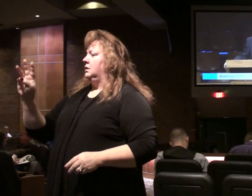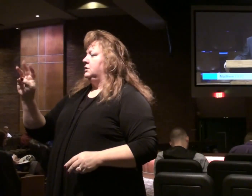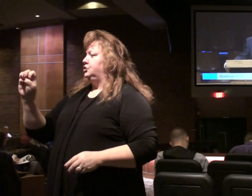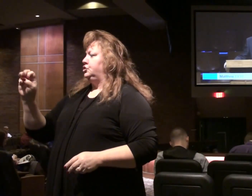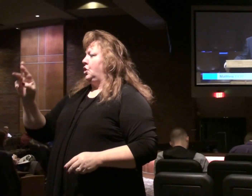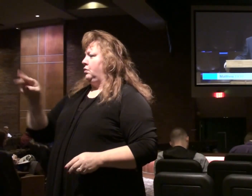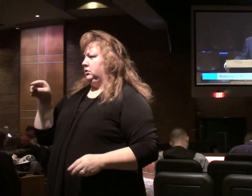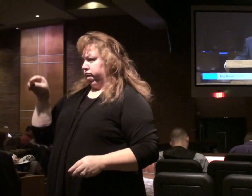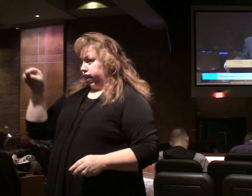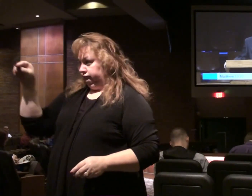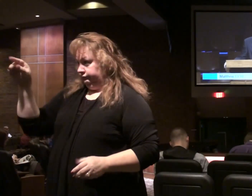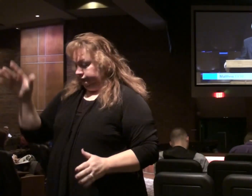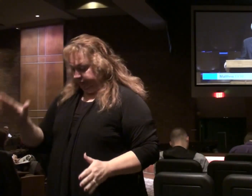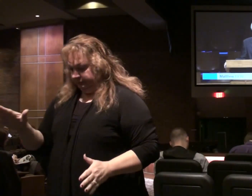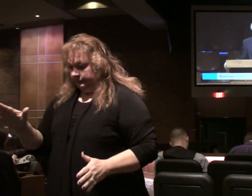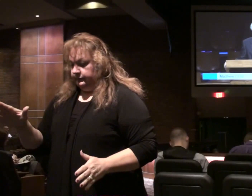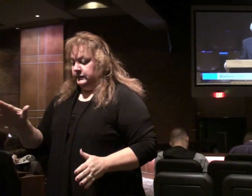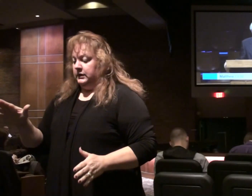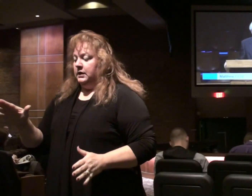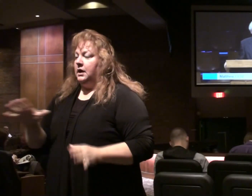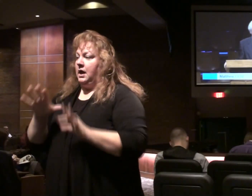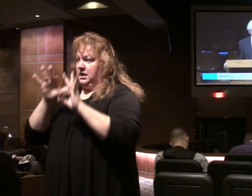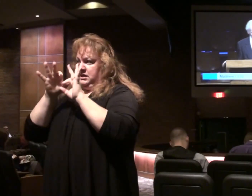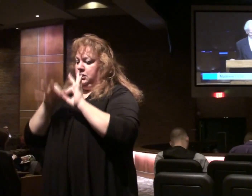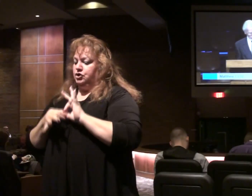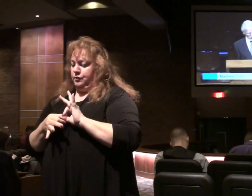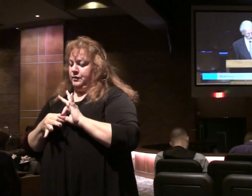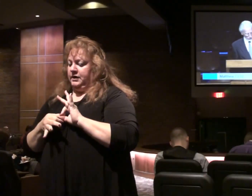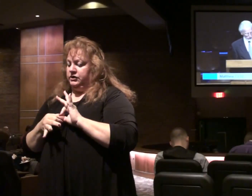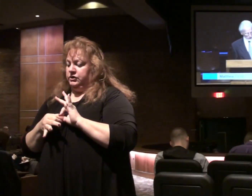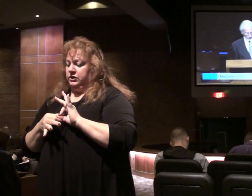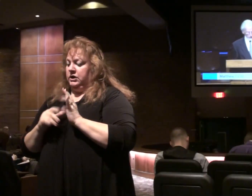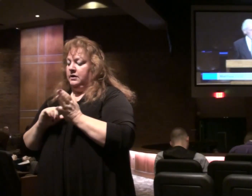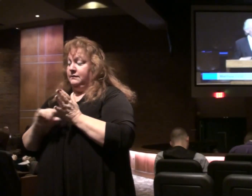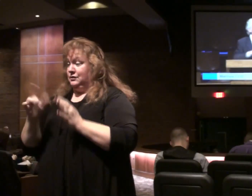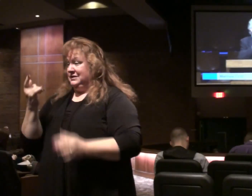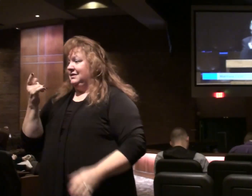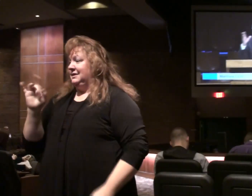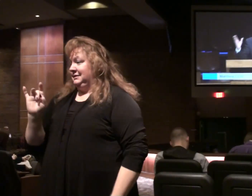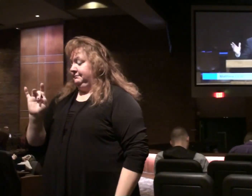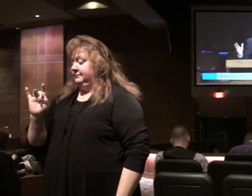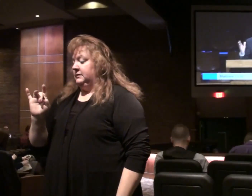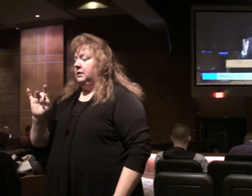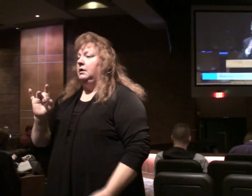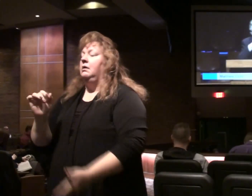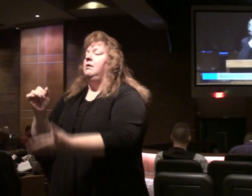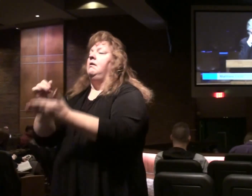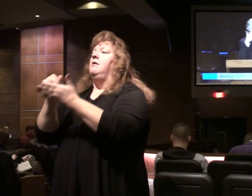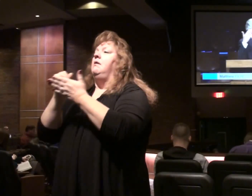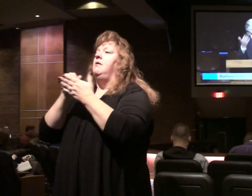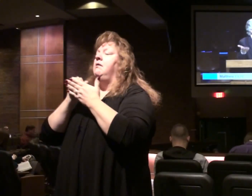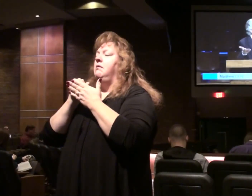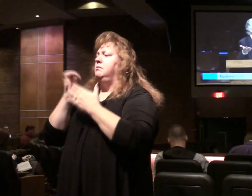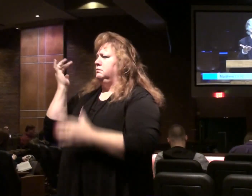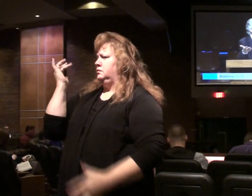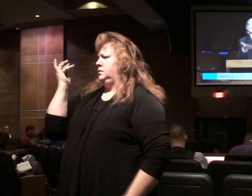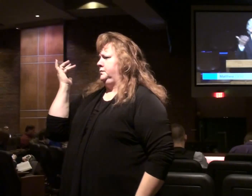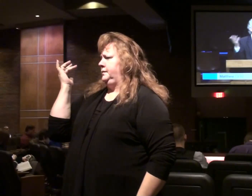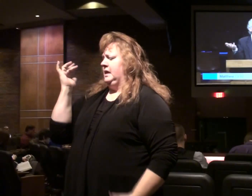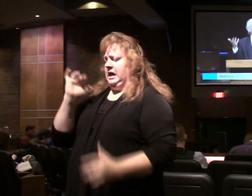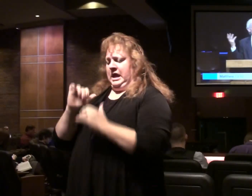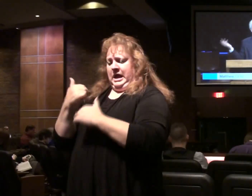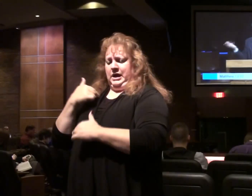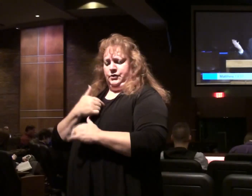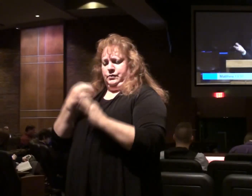in the first 9 verses, and then its interpretation down beginning with verse 18. This helps us, because how